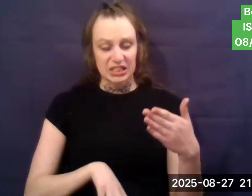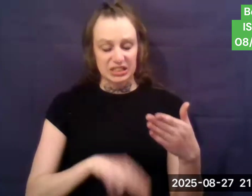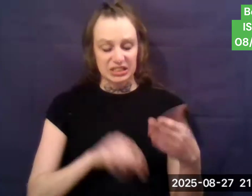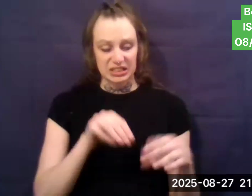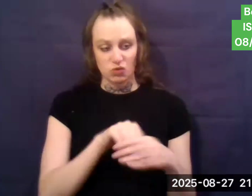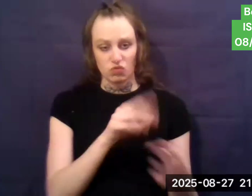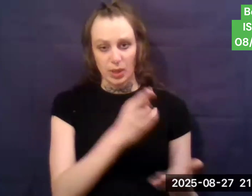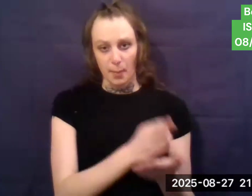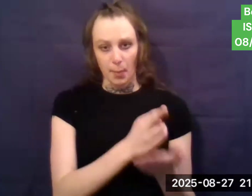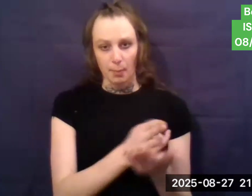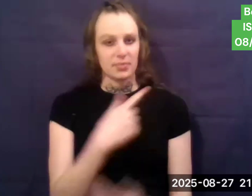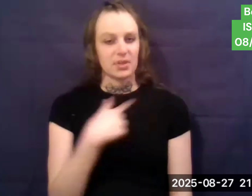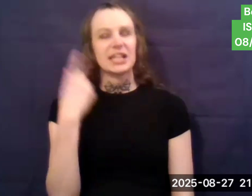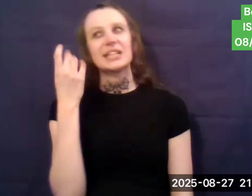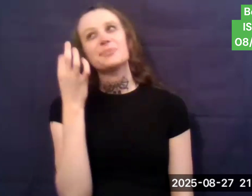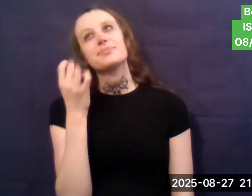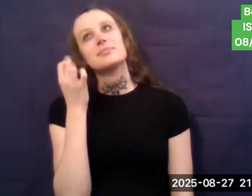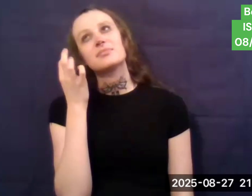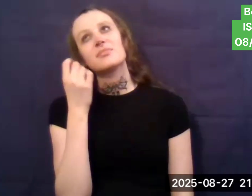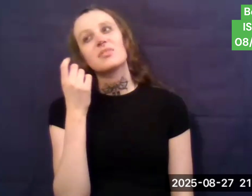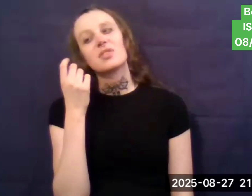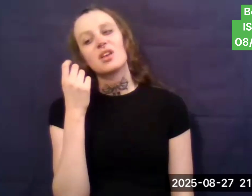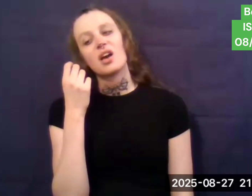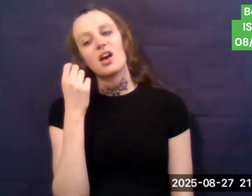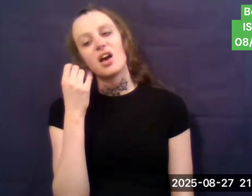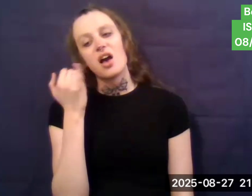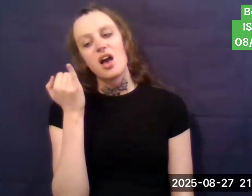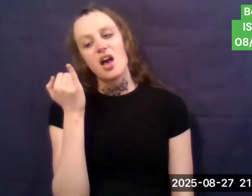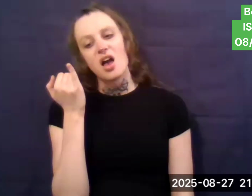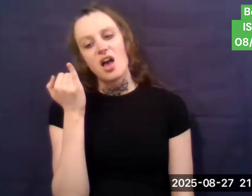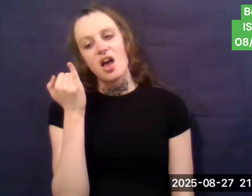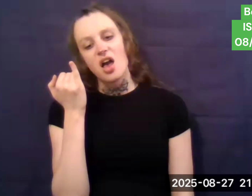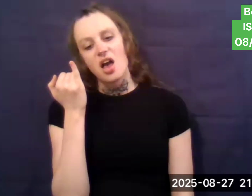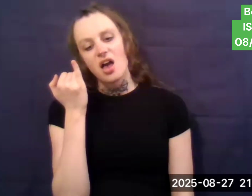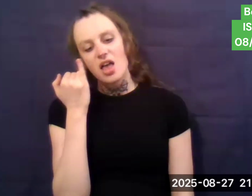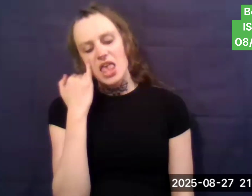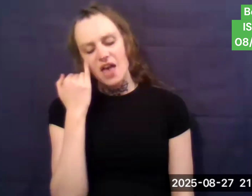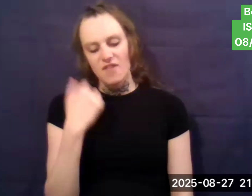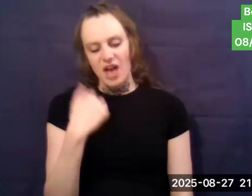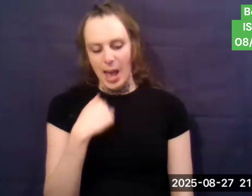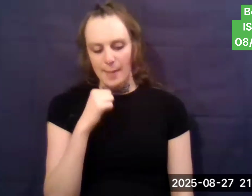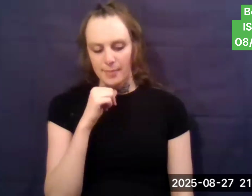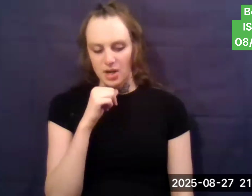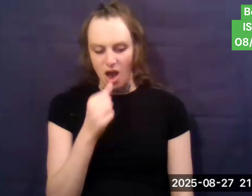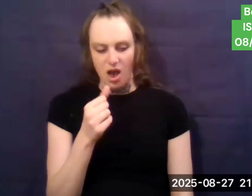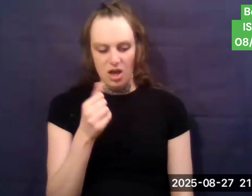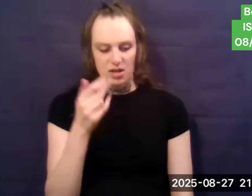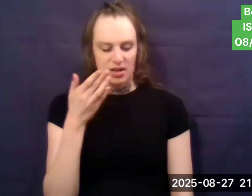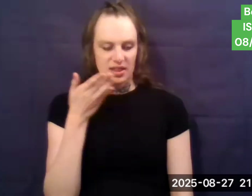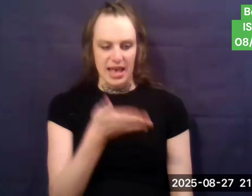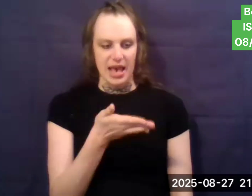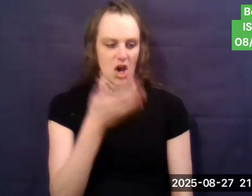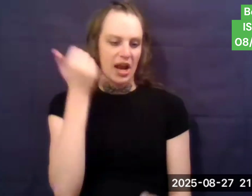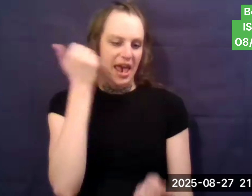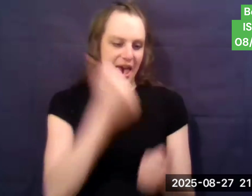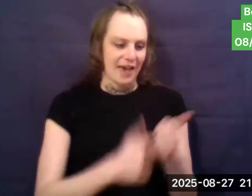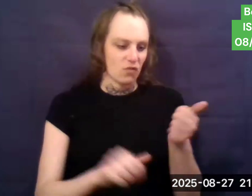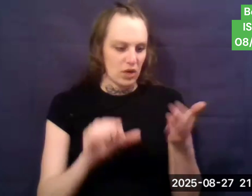thinking, if I don't find myself on every single one of these pages, then I'm missing a